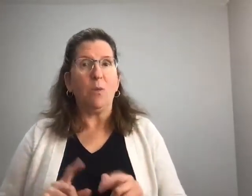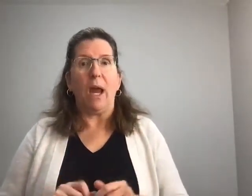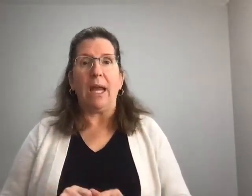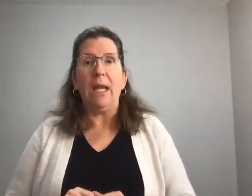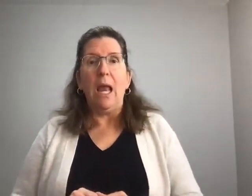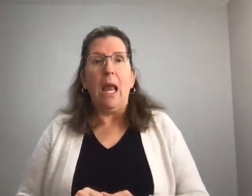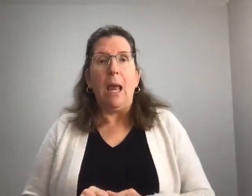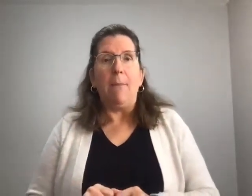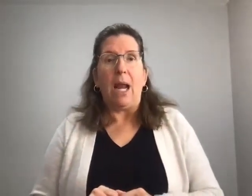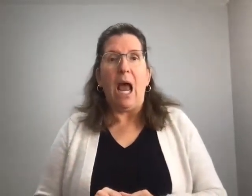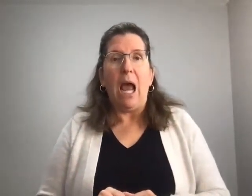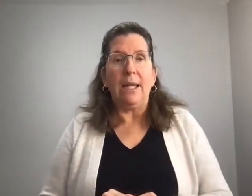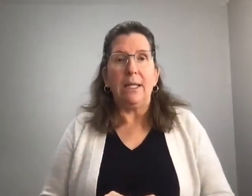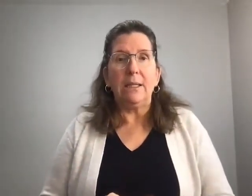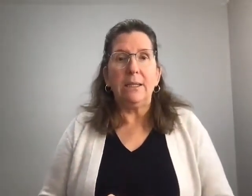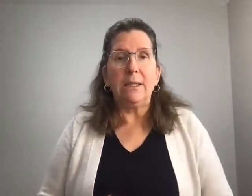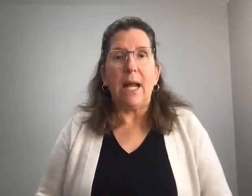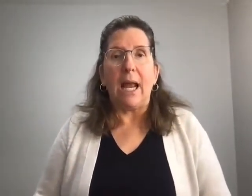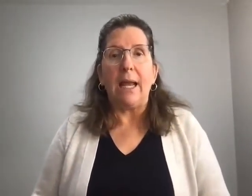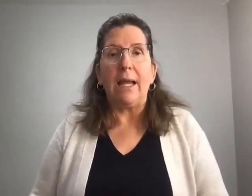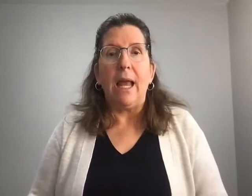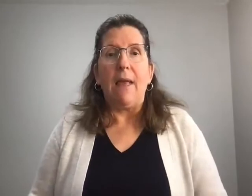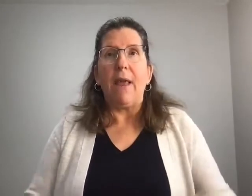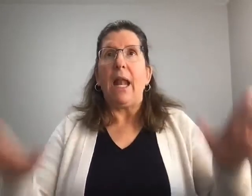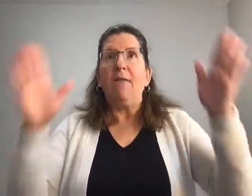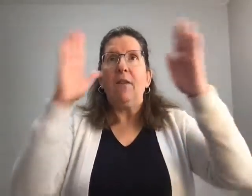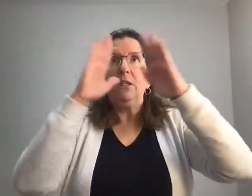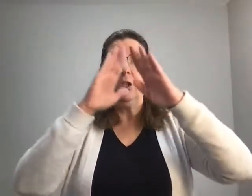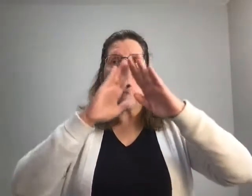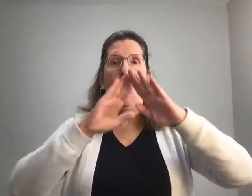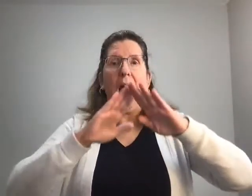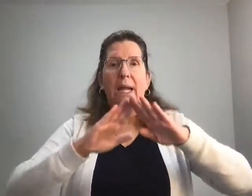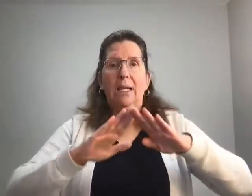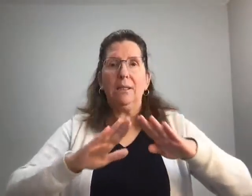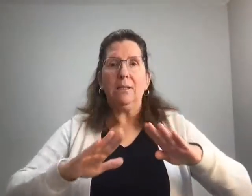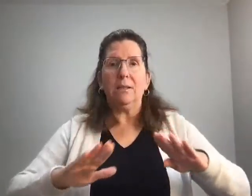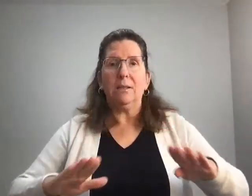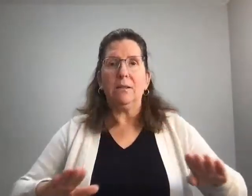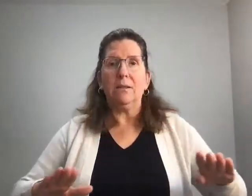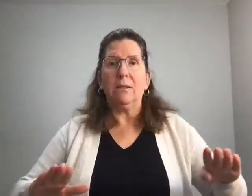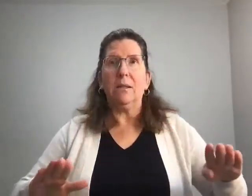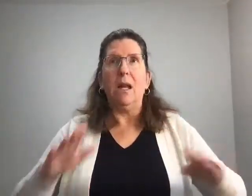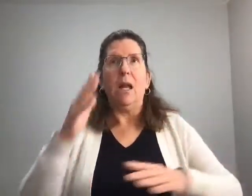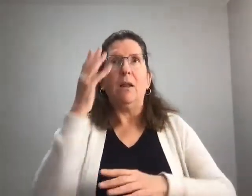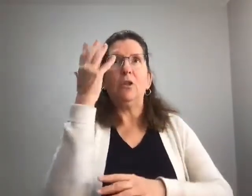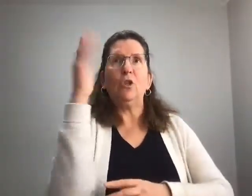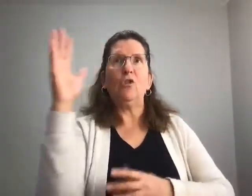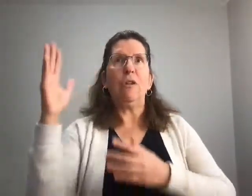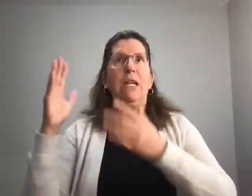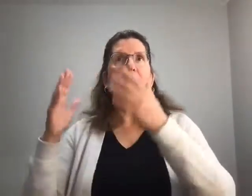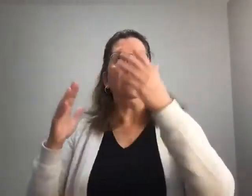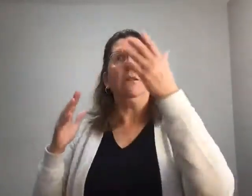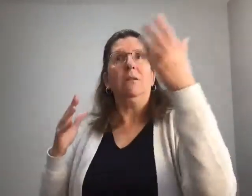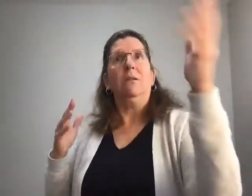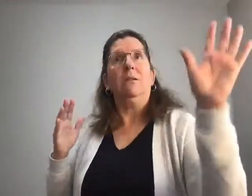way, but I did say that everything's quiet, and the tree,